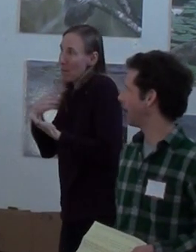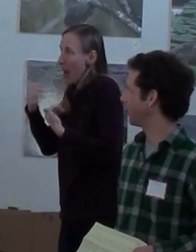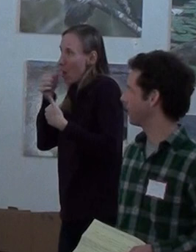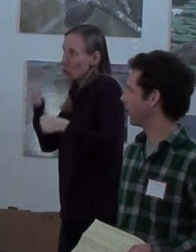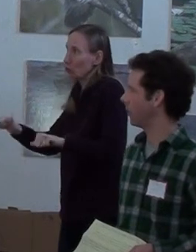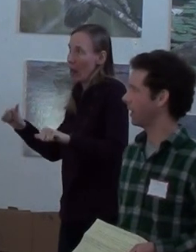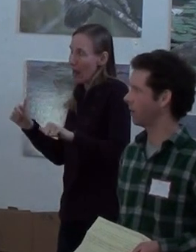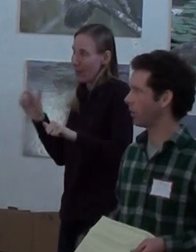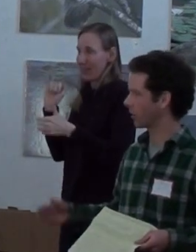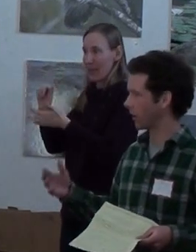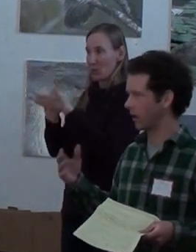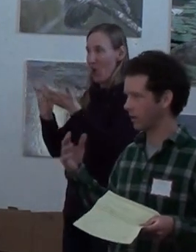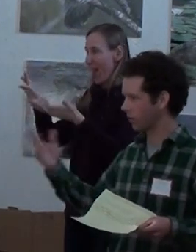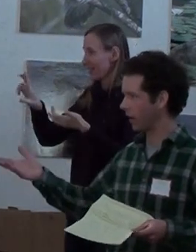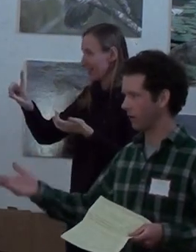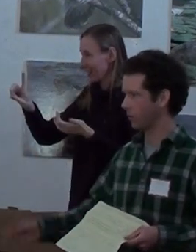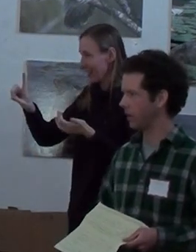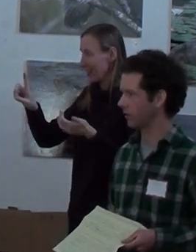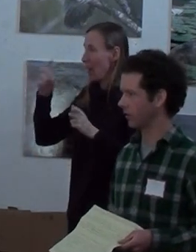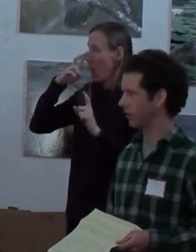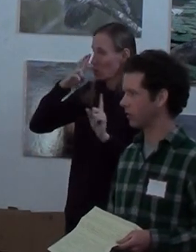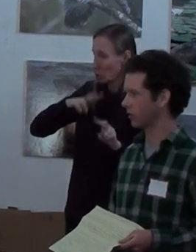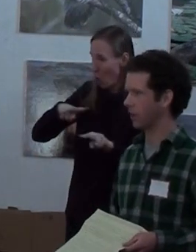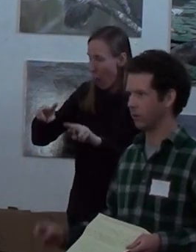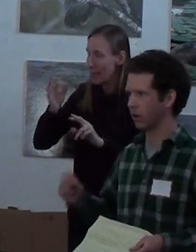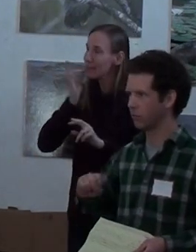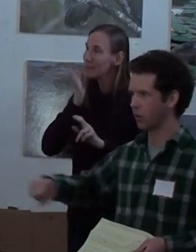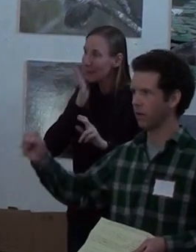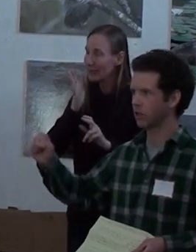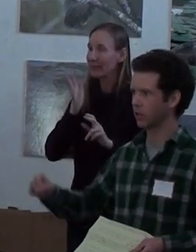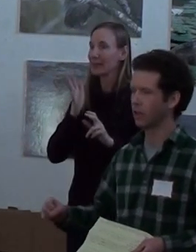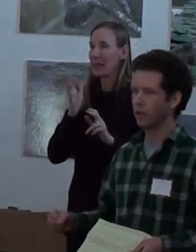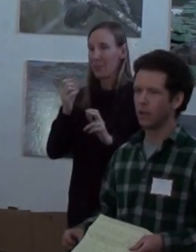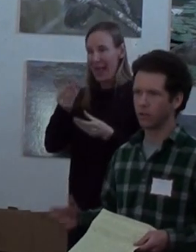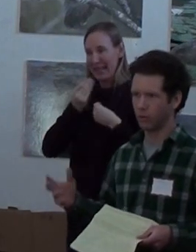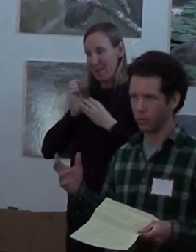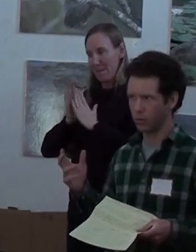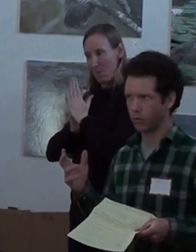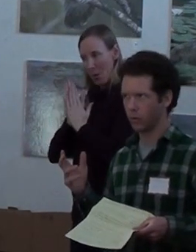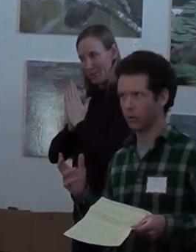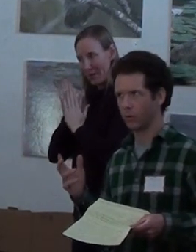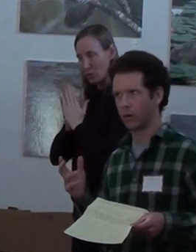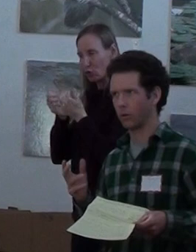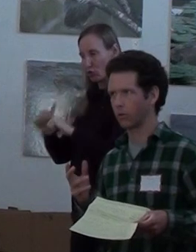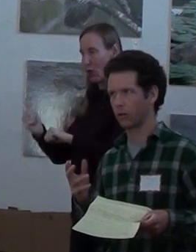what I did. I saw his bees and it just gave me enough motivation